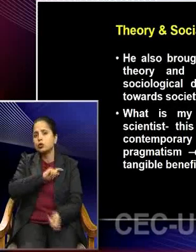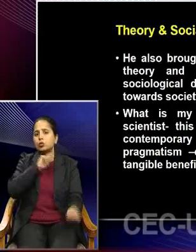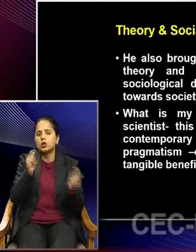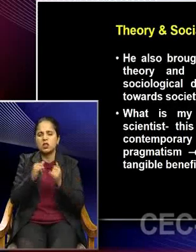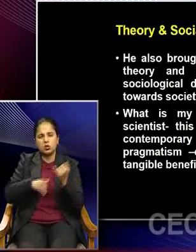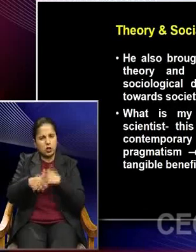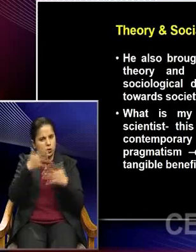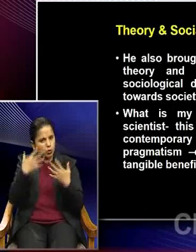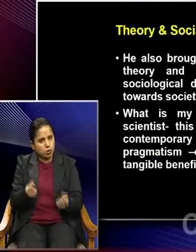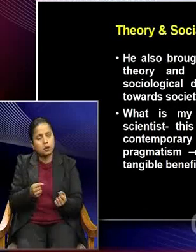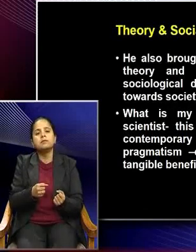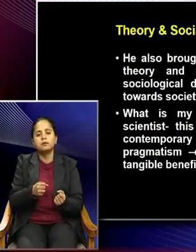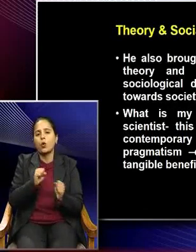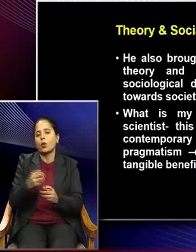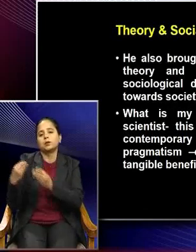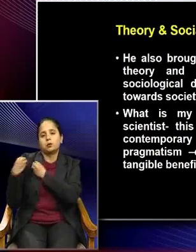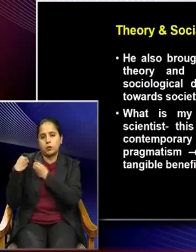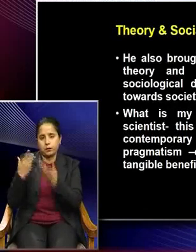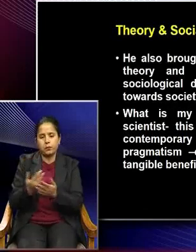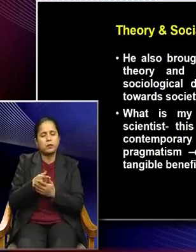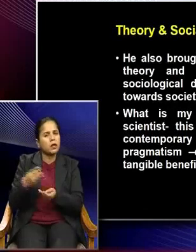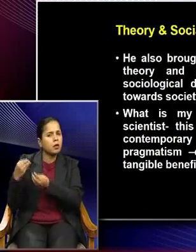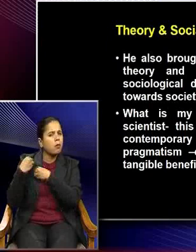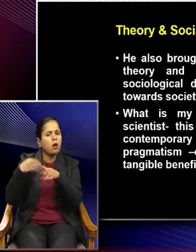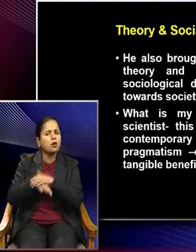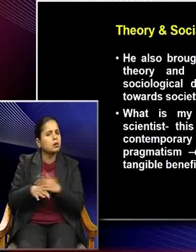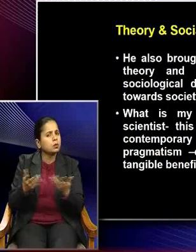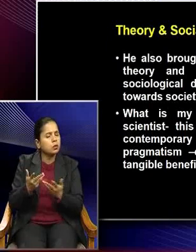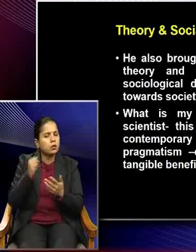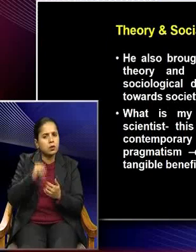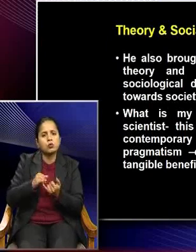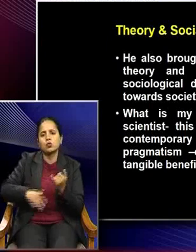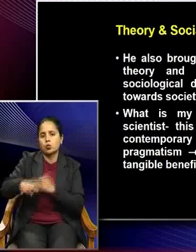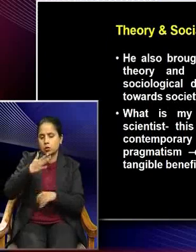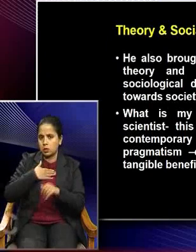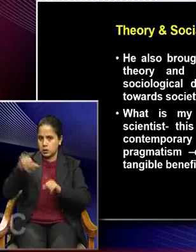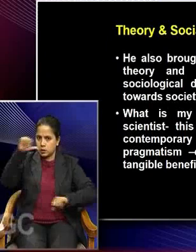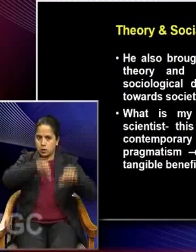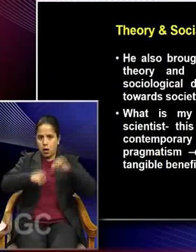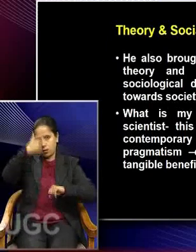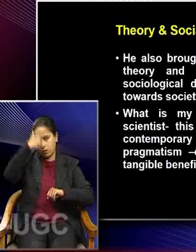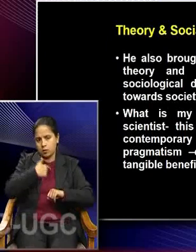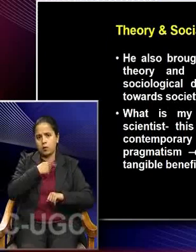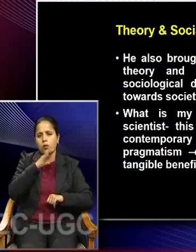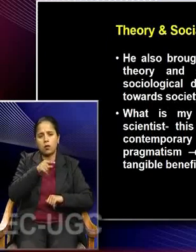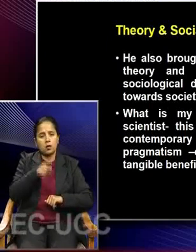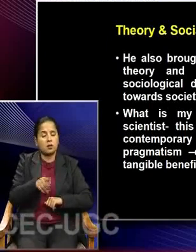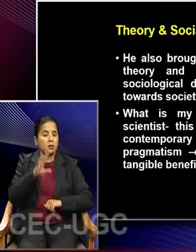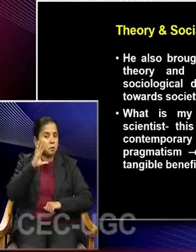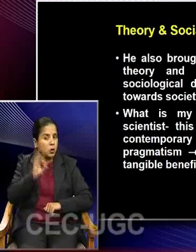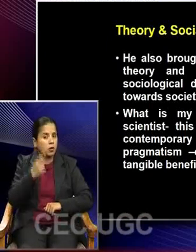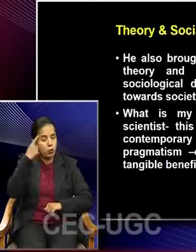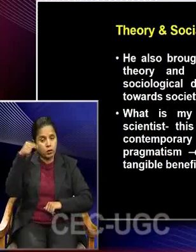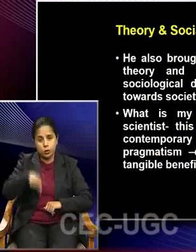in the society. And what is the responsibility as a social scientist? It becomes very relevant